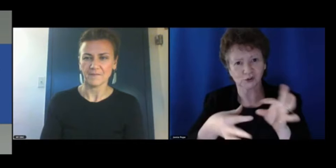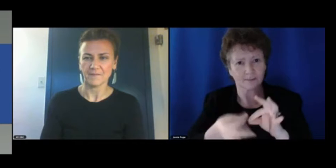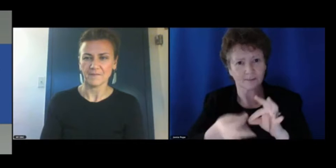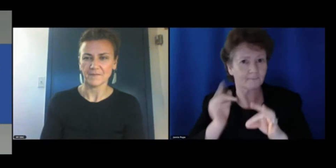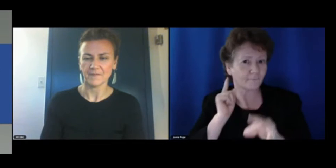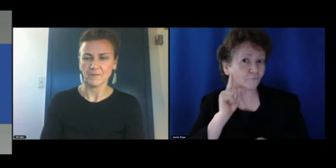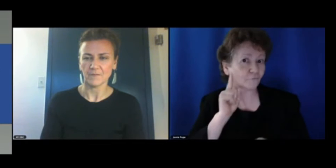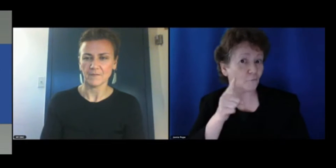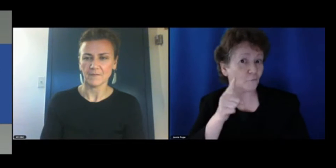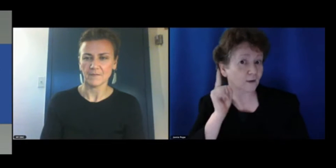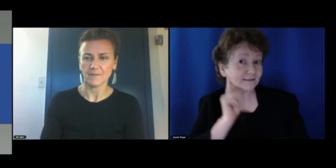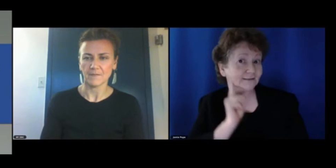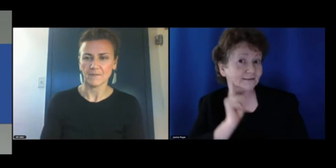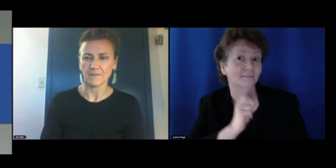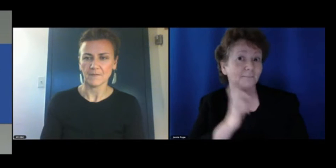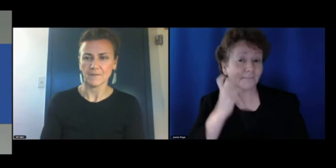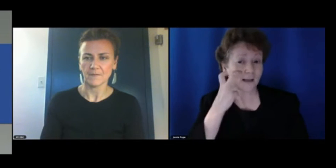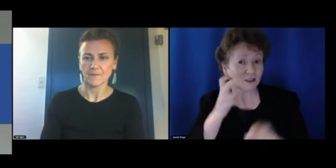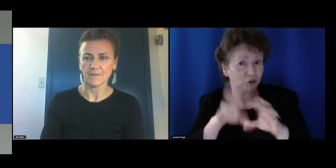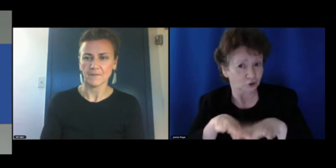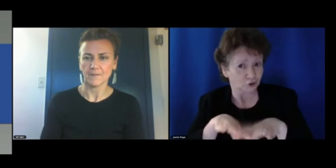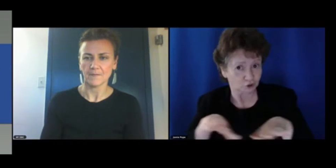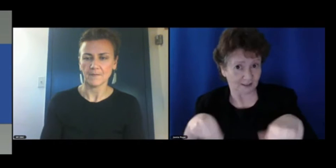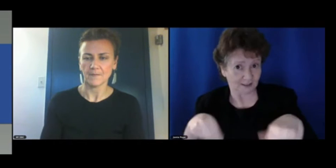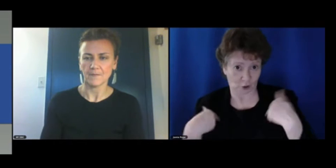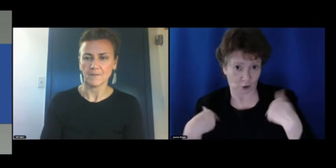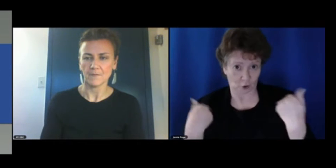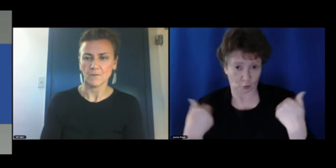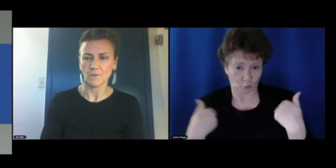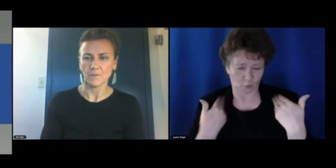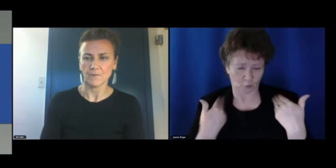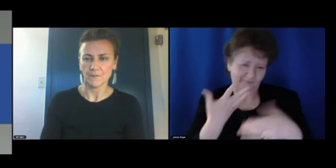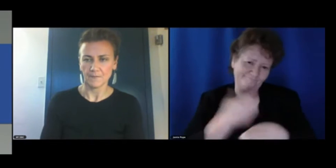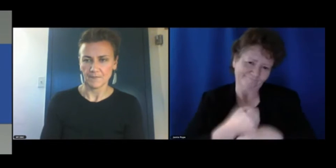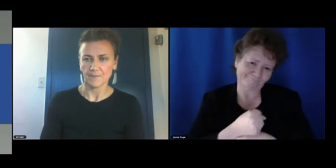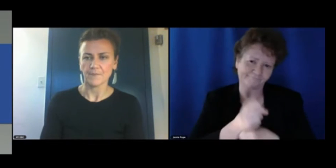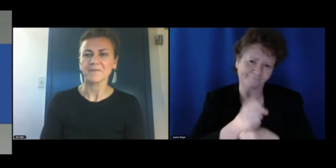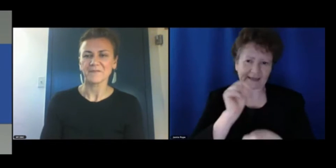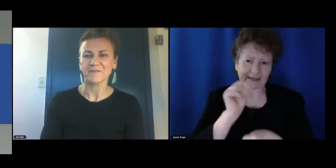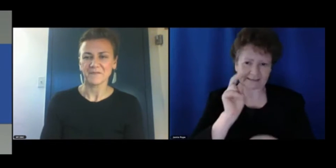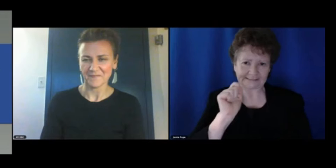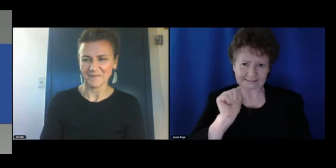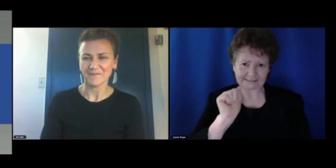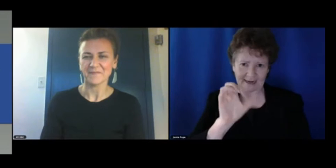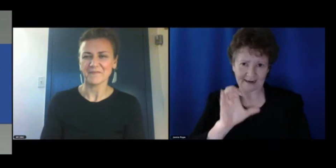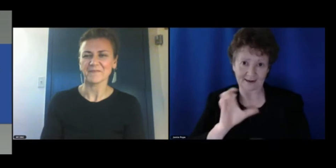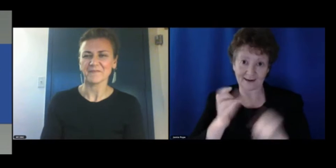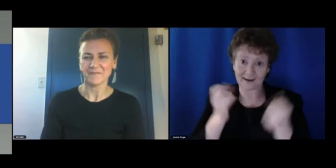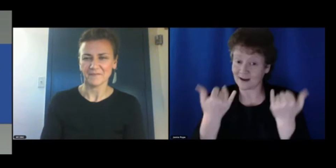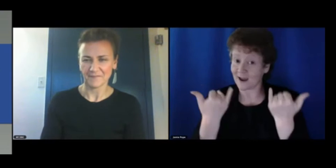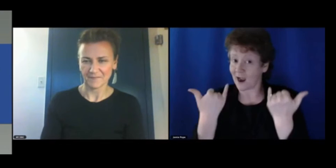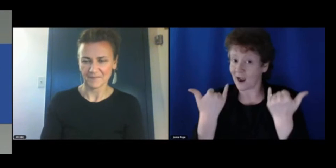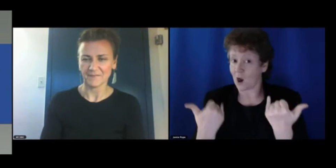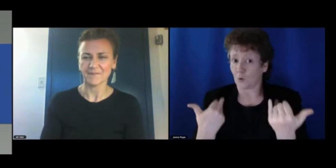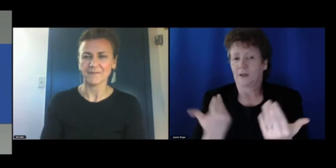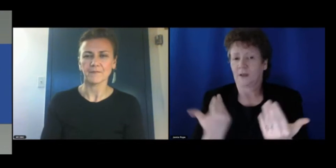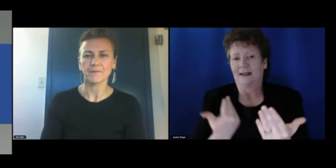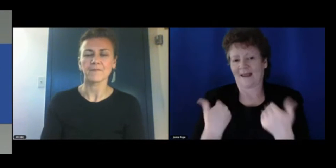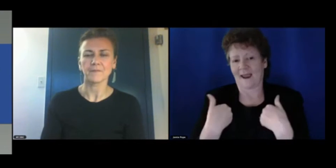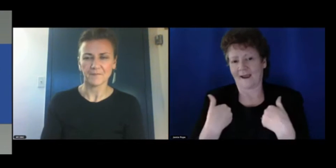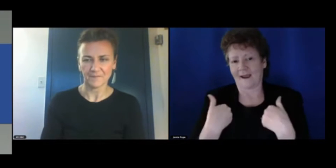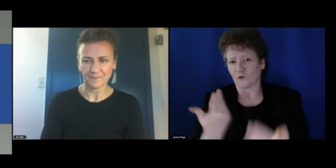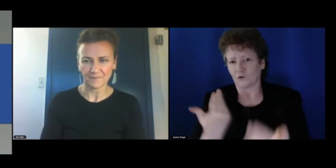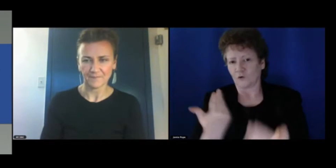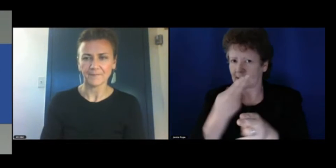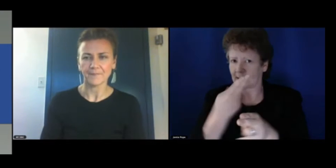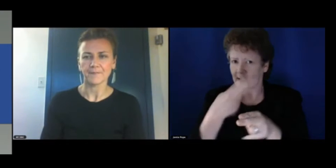And around that time we were working on assistive technology for the deaf and the